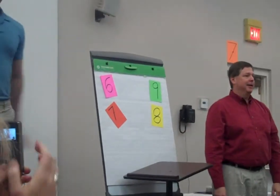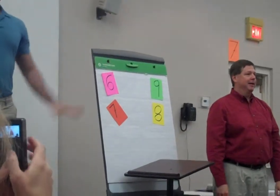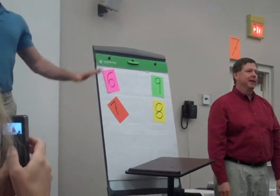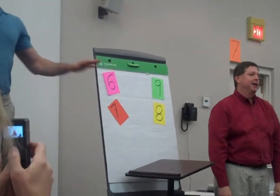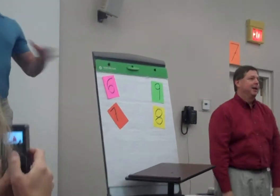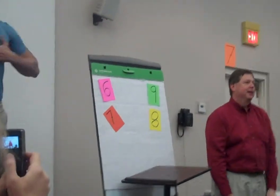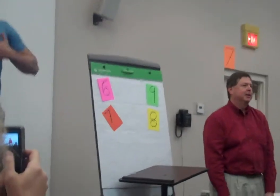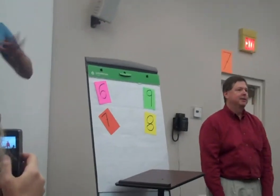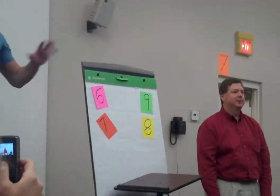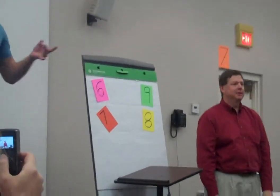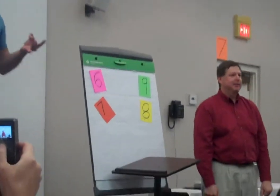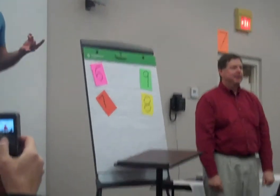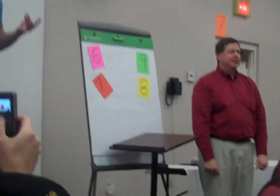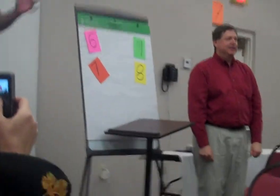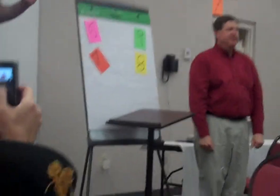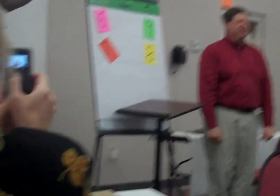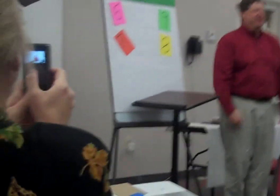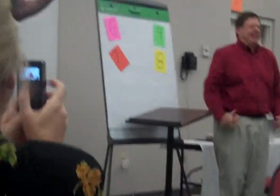No.